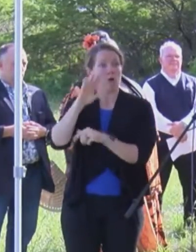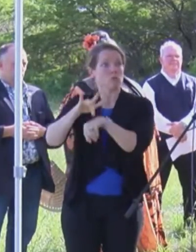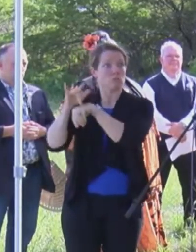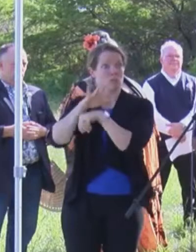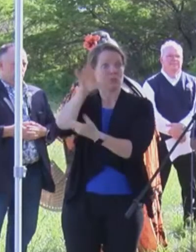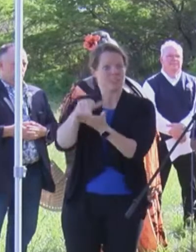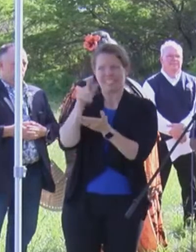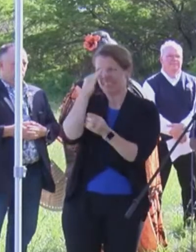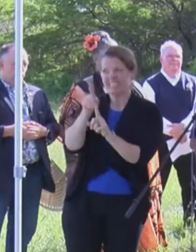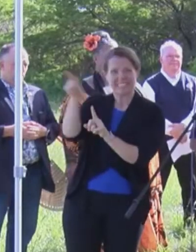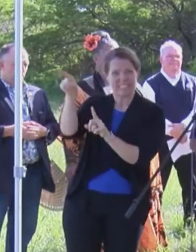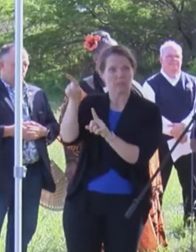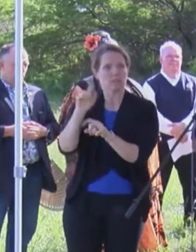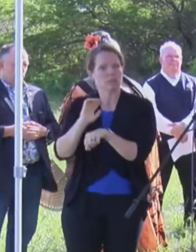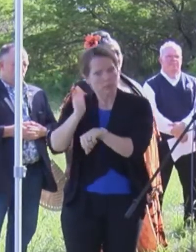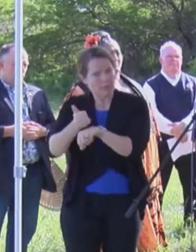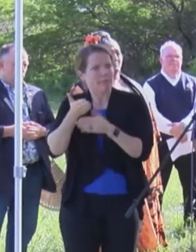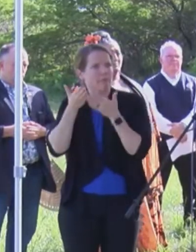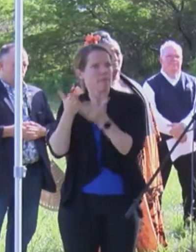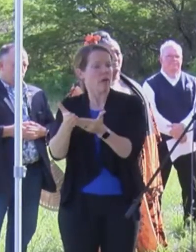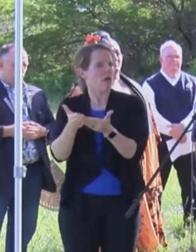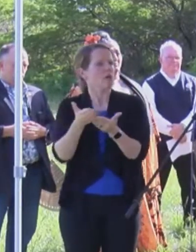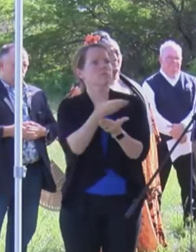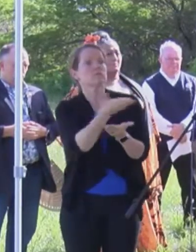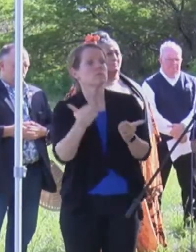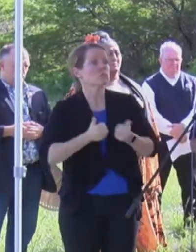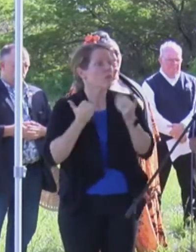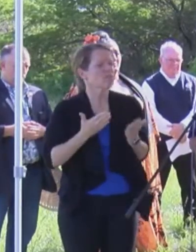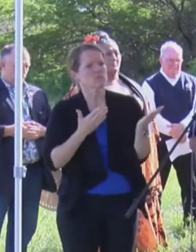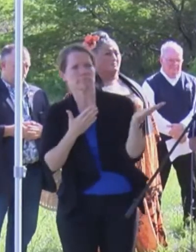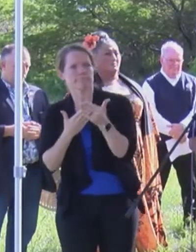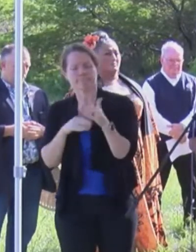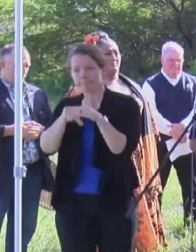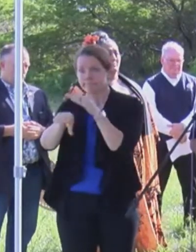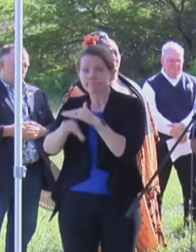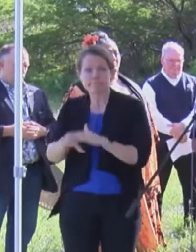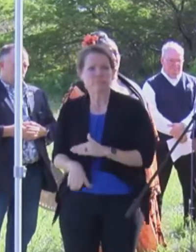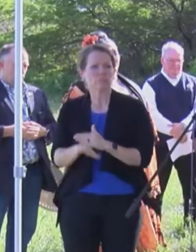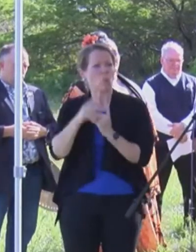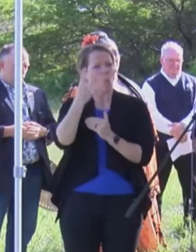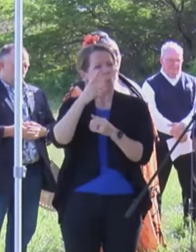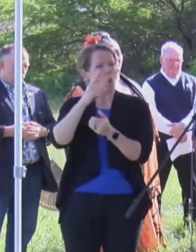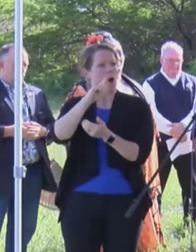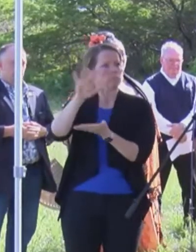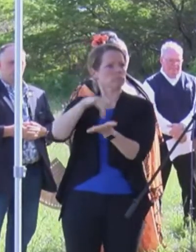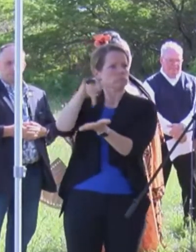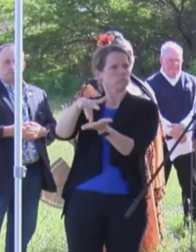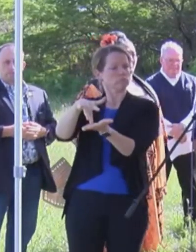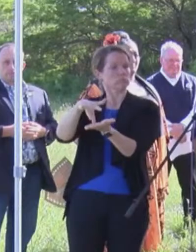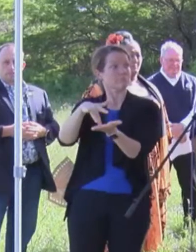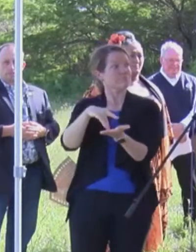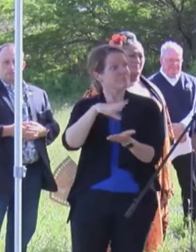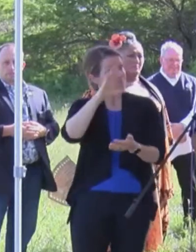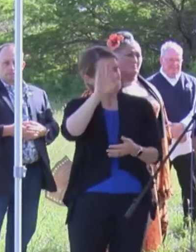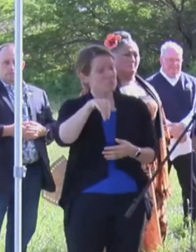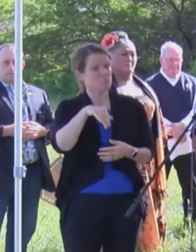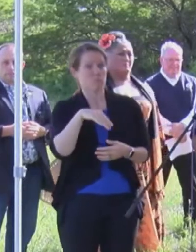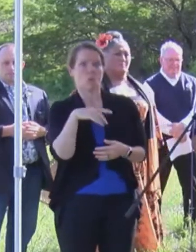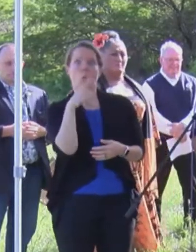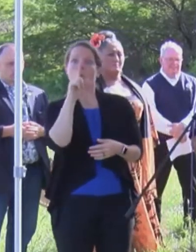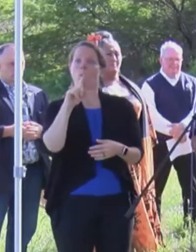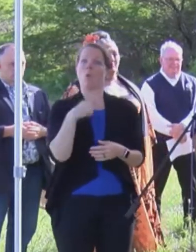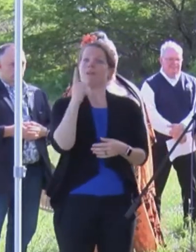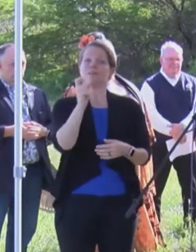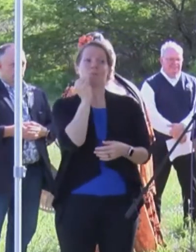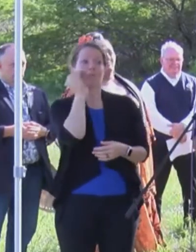very successful. And whether it was Red Cross resources or whether it was even mental health challenges, that has become a